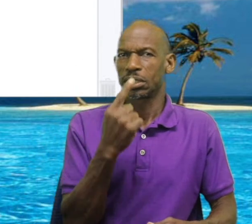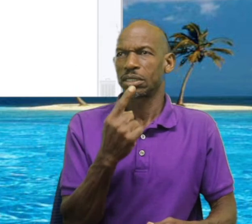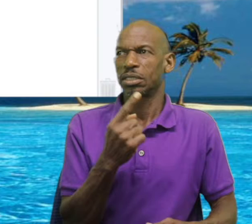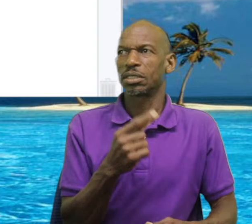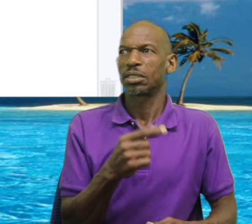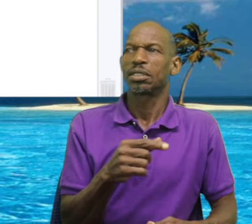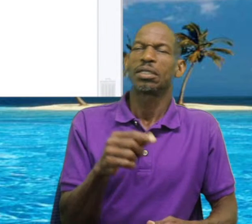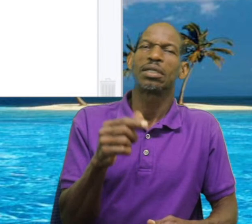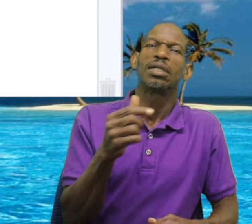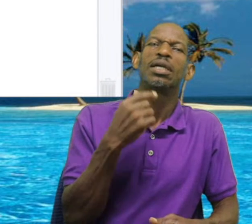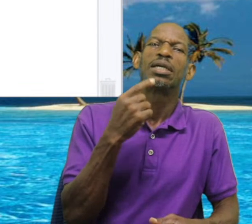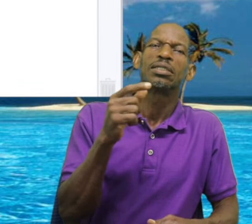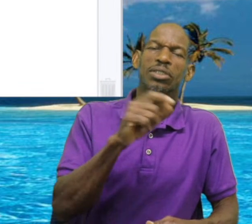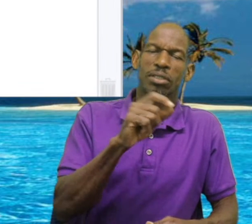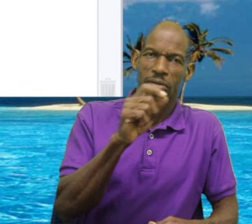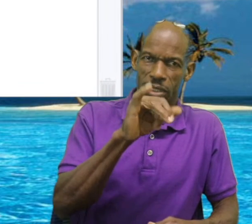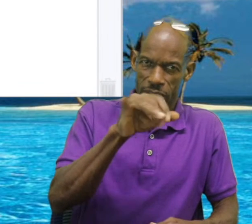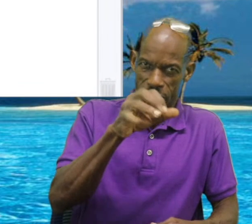write Jane